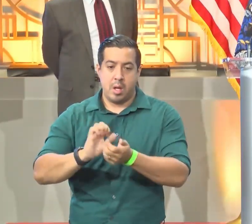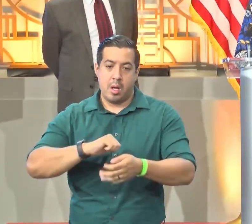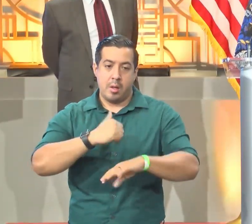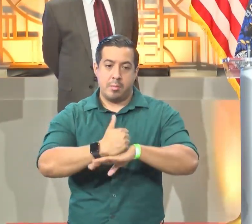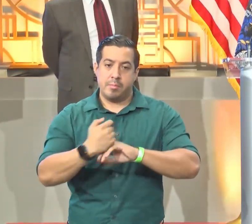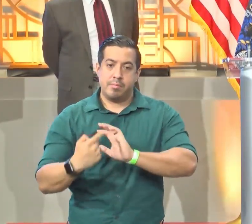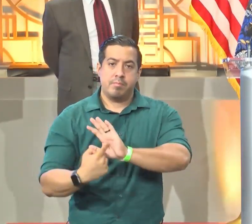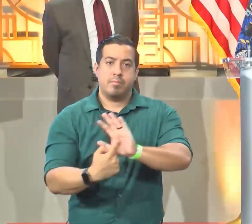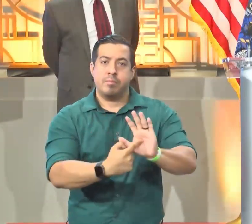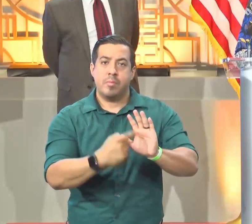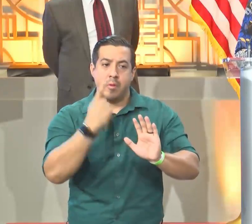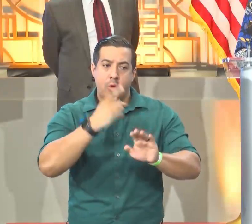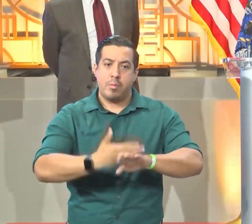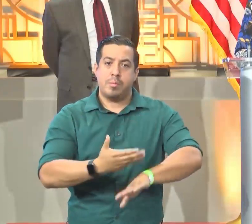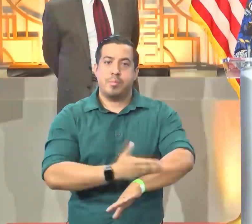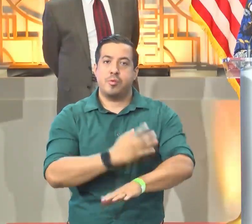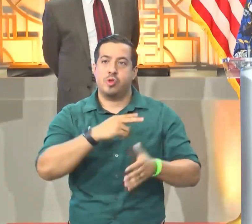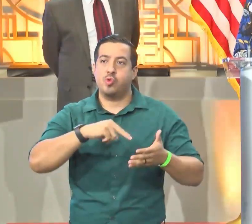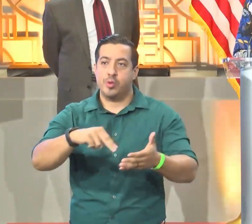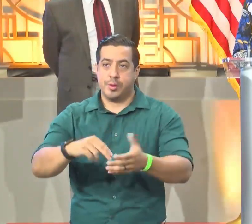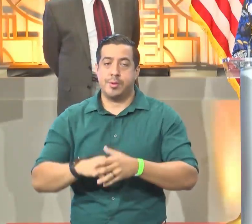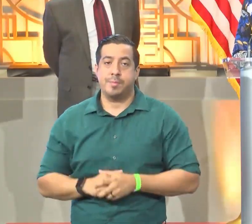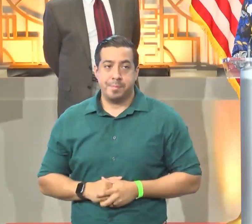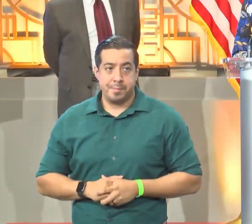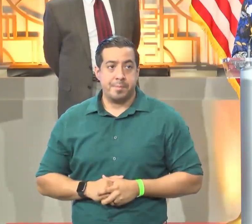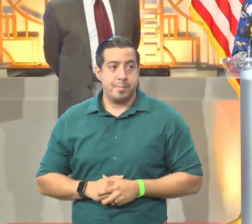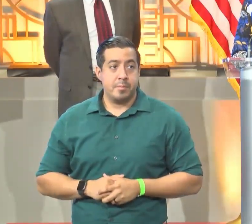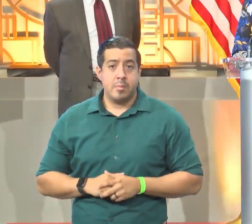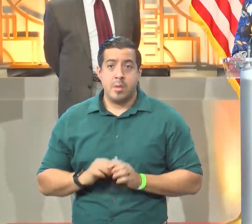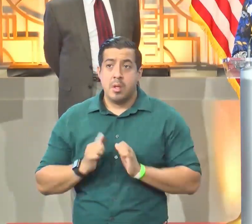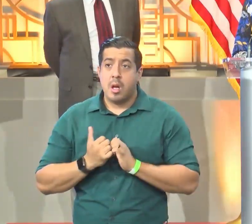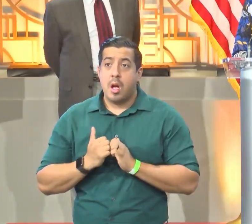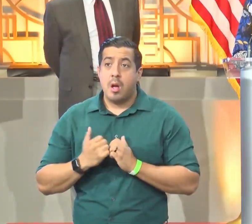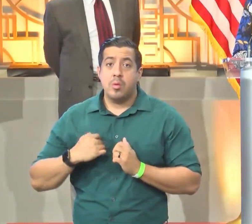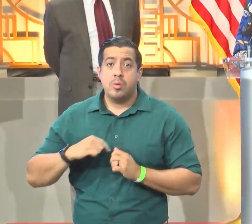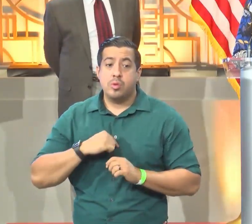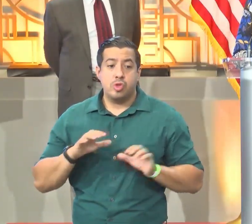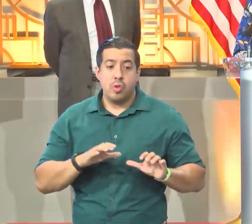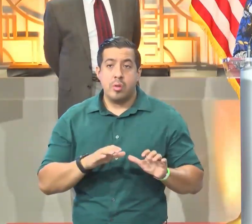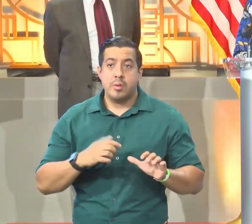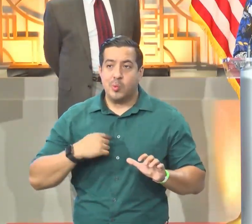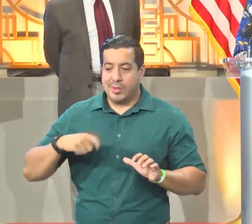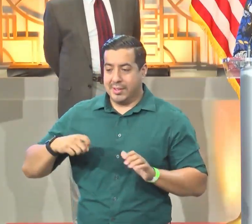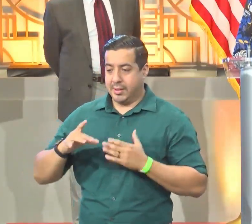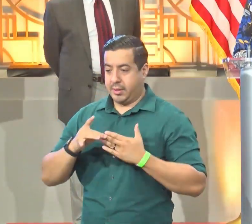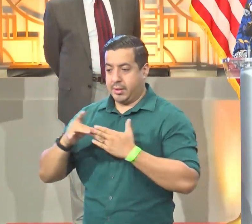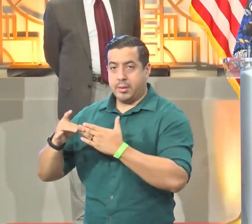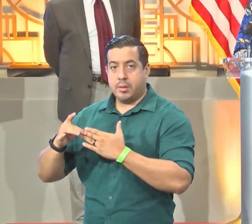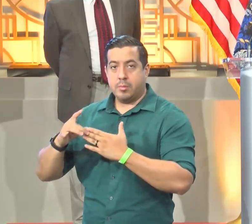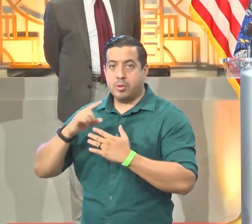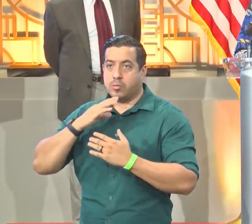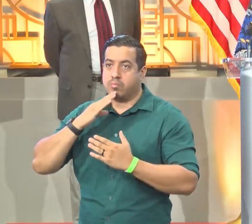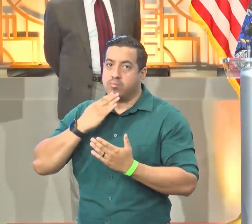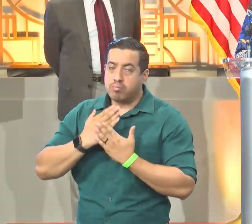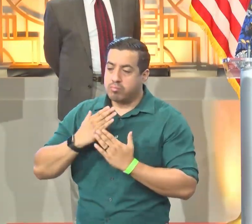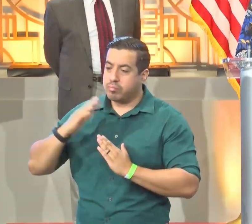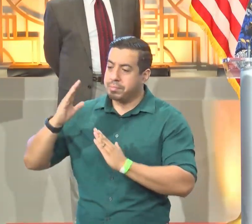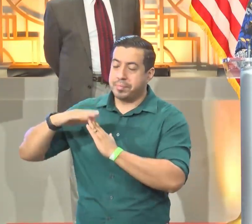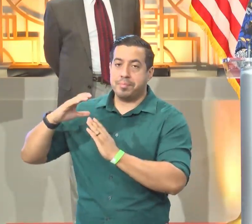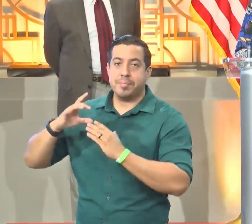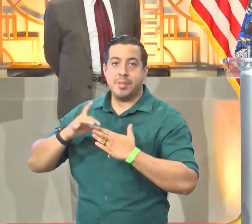adult literacy. To do that, we also need leadership, dynamic leadership to make it